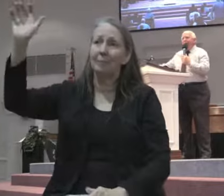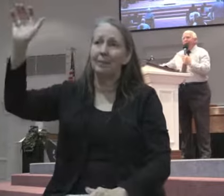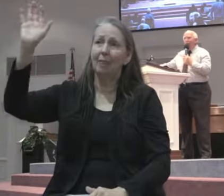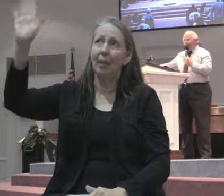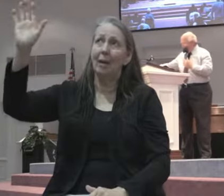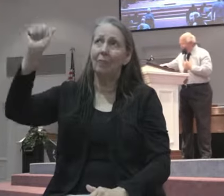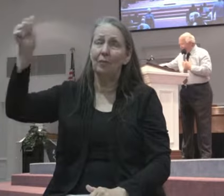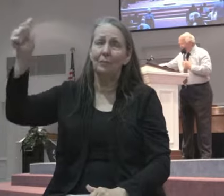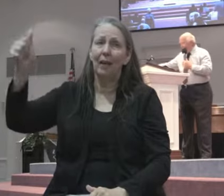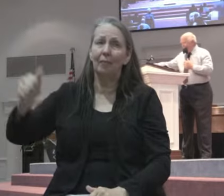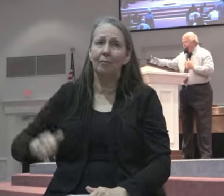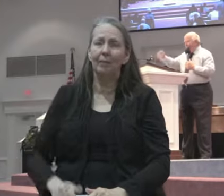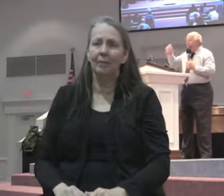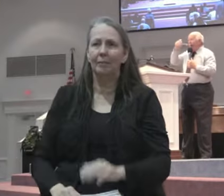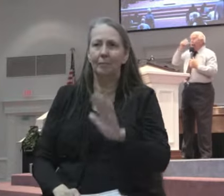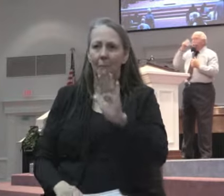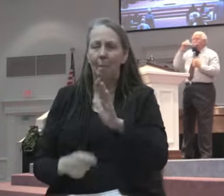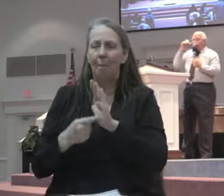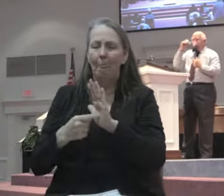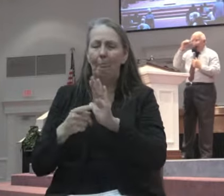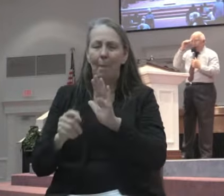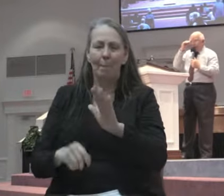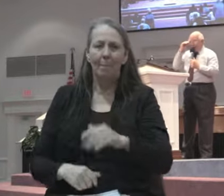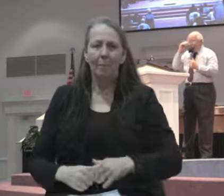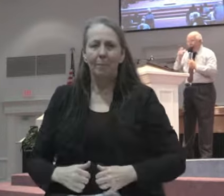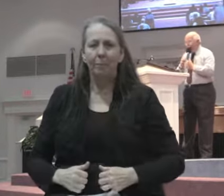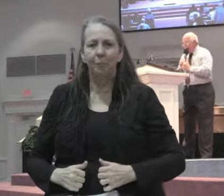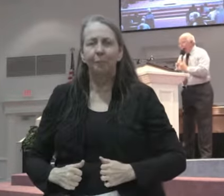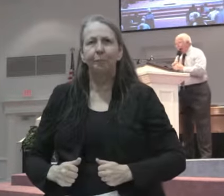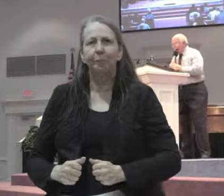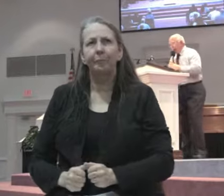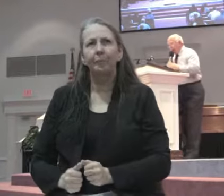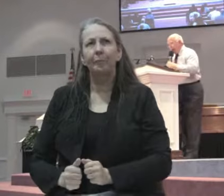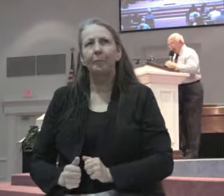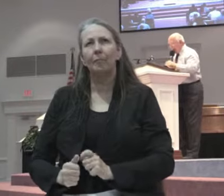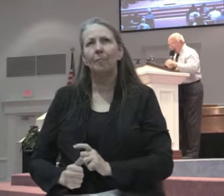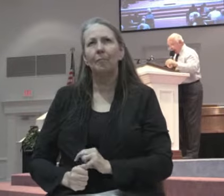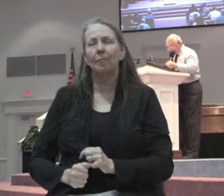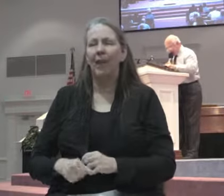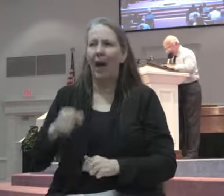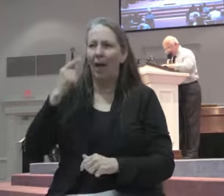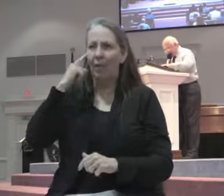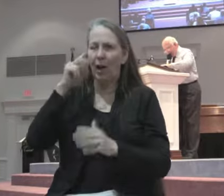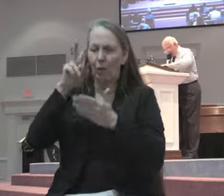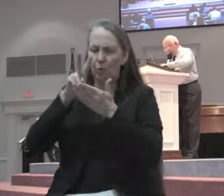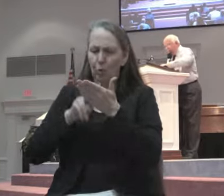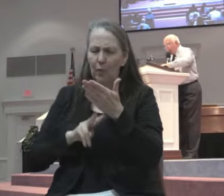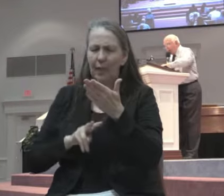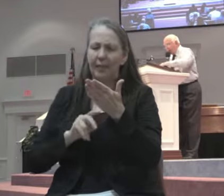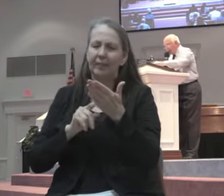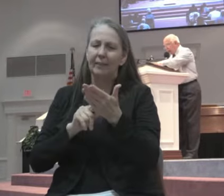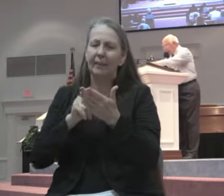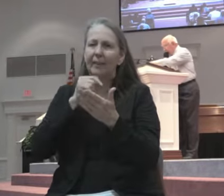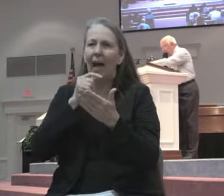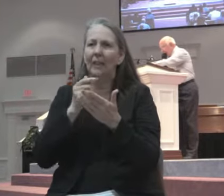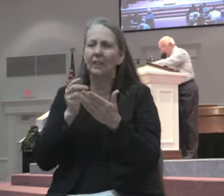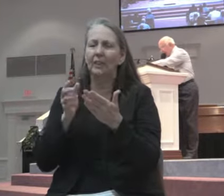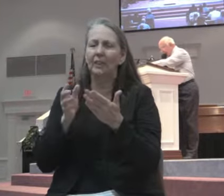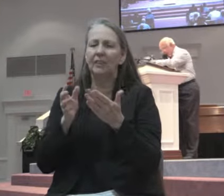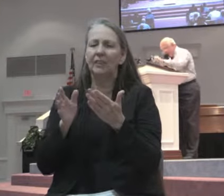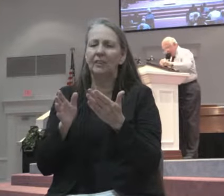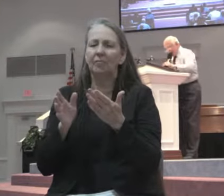let me give you one. And this one I decided I would read it instead of just kind of pass it